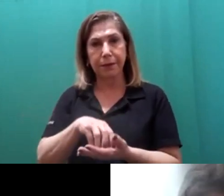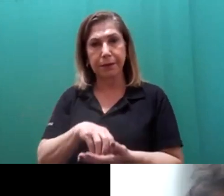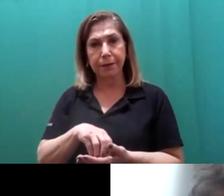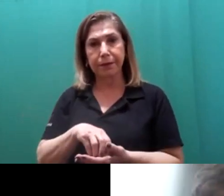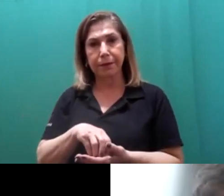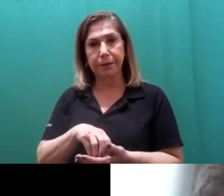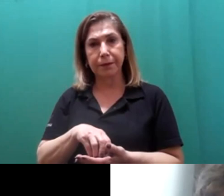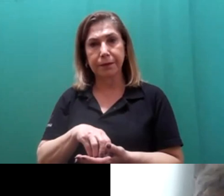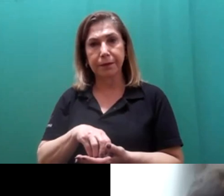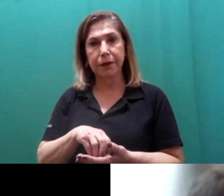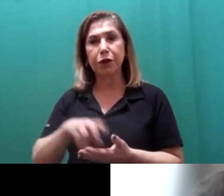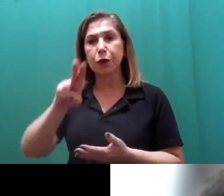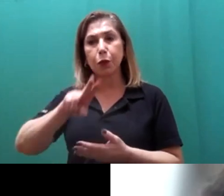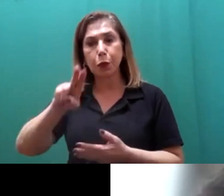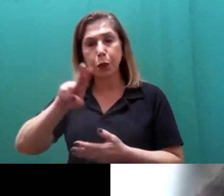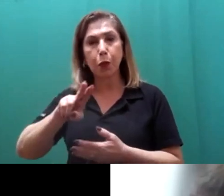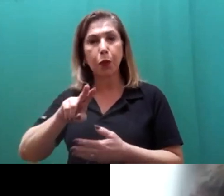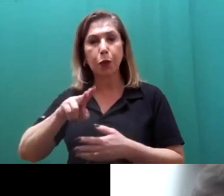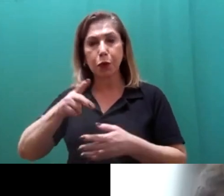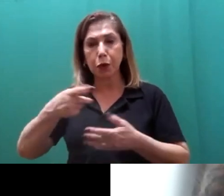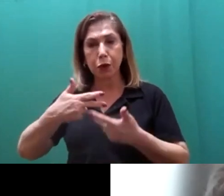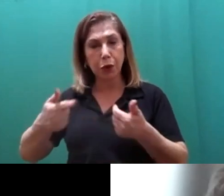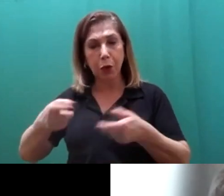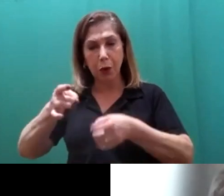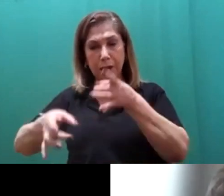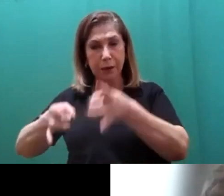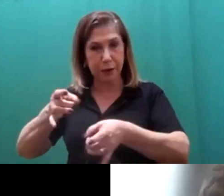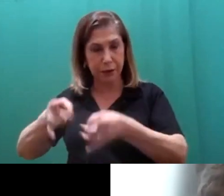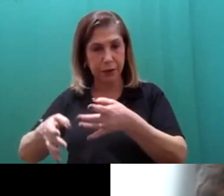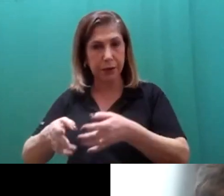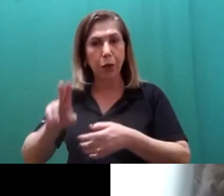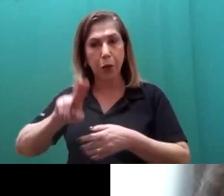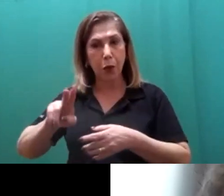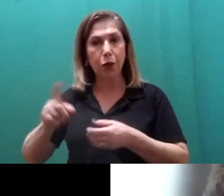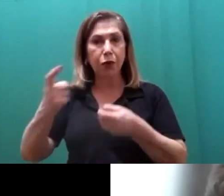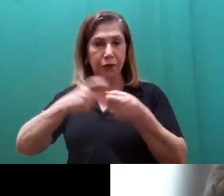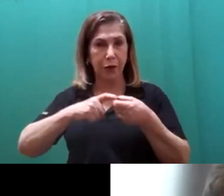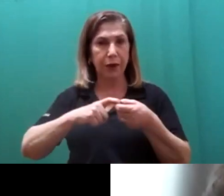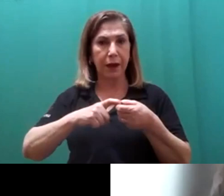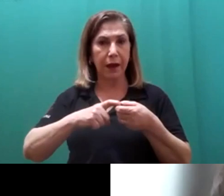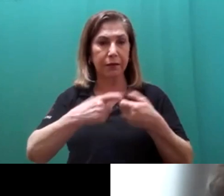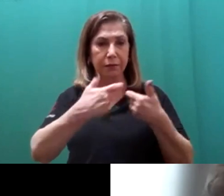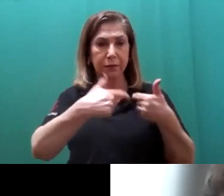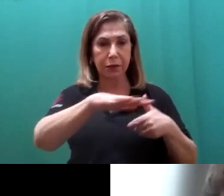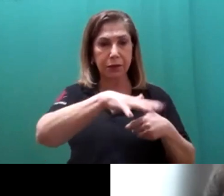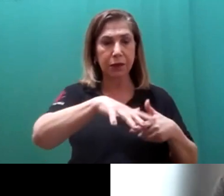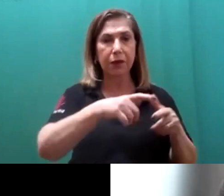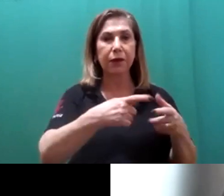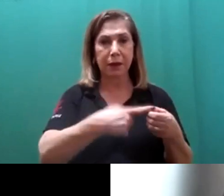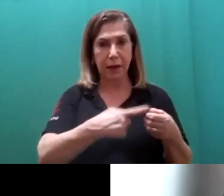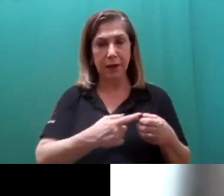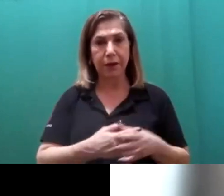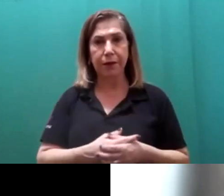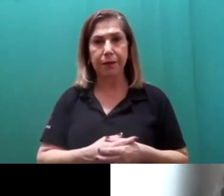food, thanks to, let's say, an agreement with the company union of, for example, supermarket retailers,